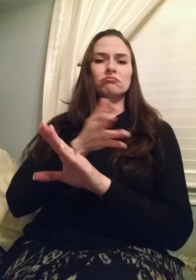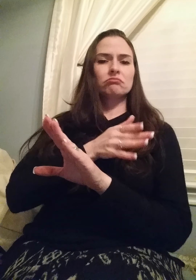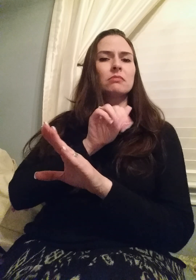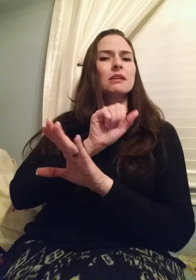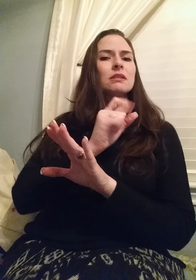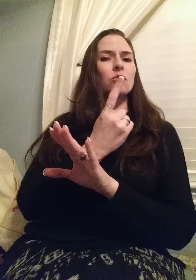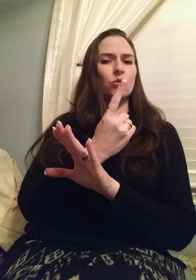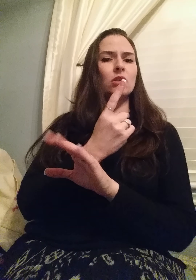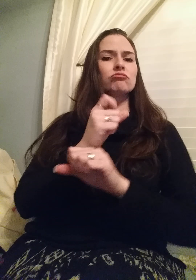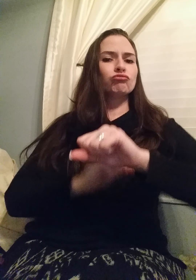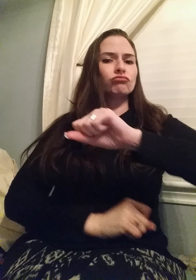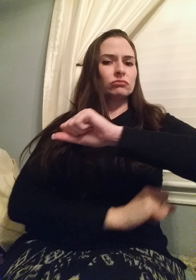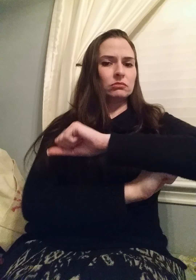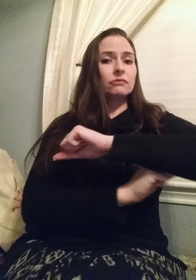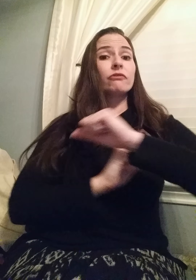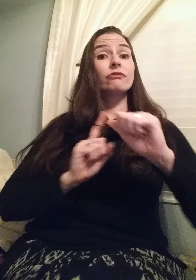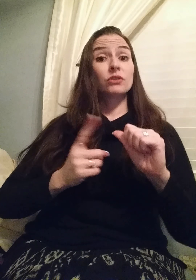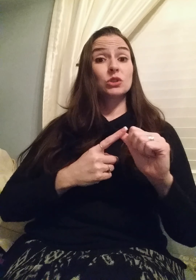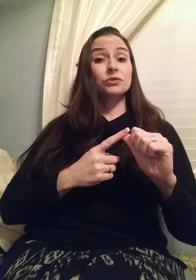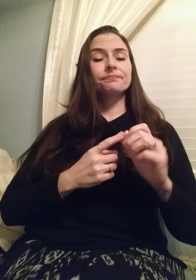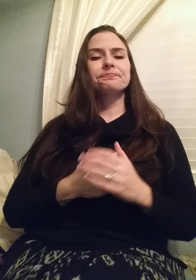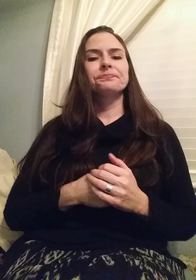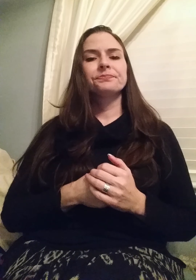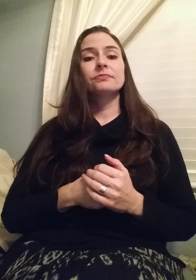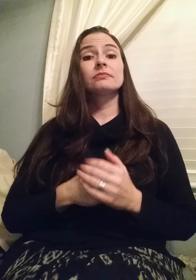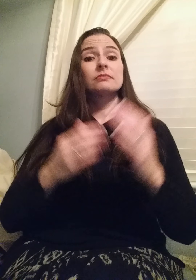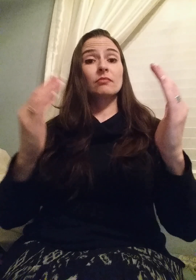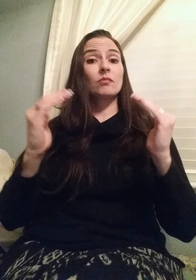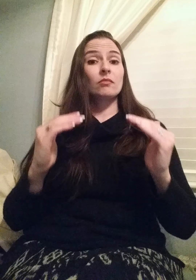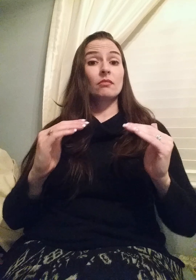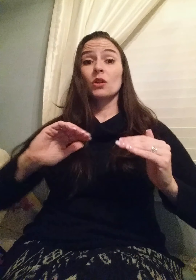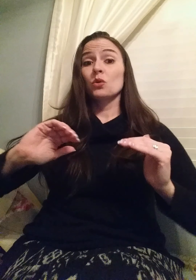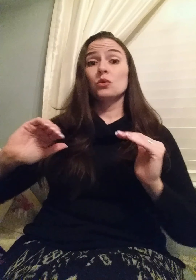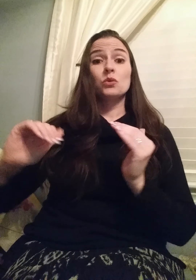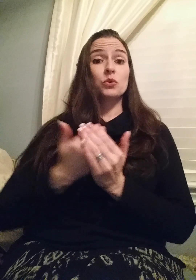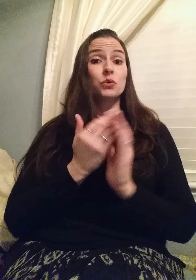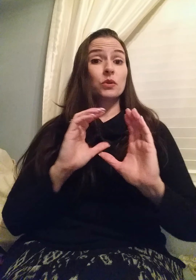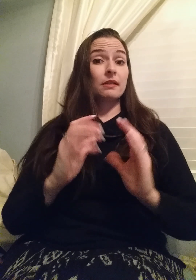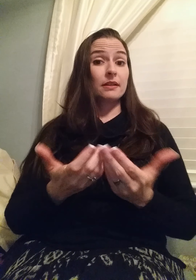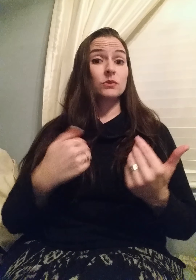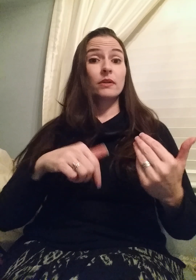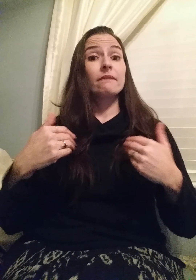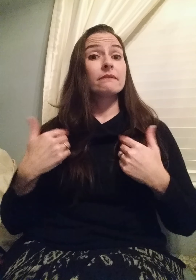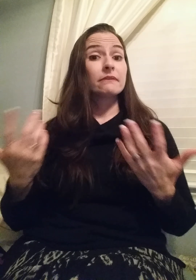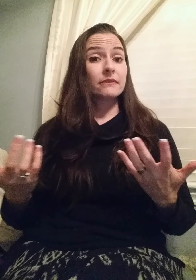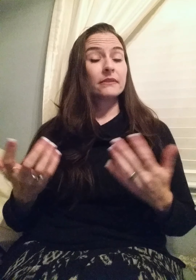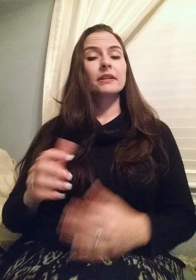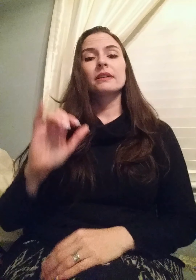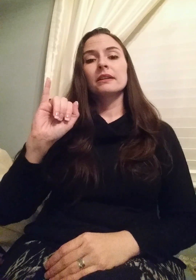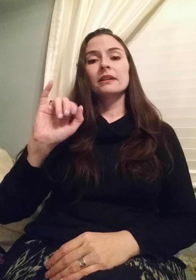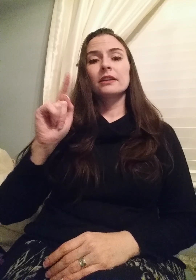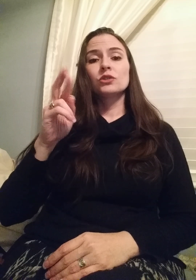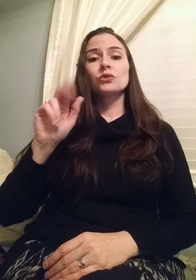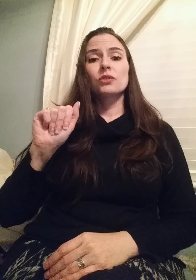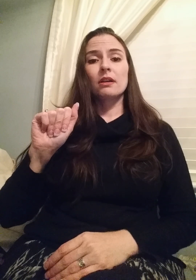A brand new class we're adding to the program is a class called Intralingual Skills Development. That's for